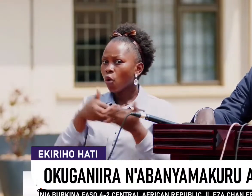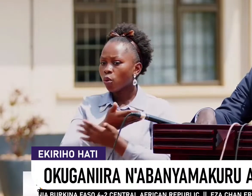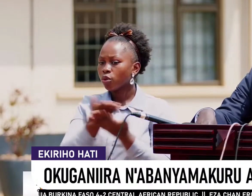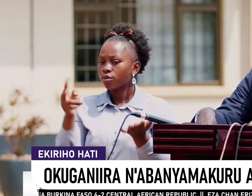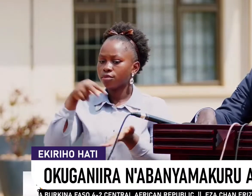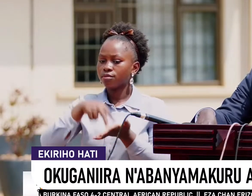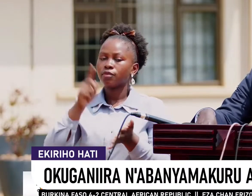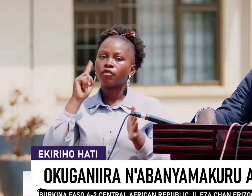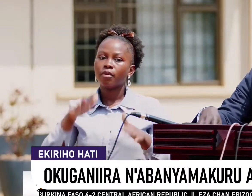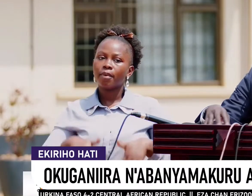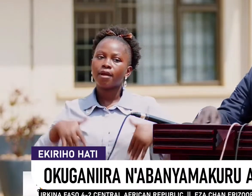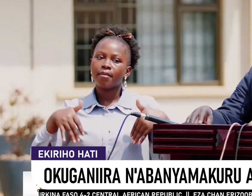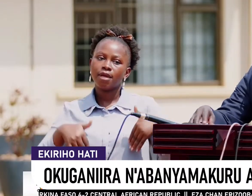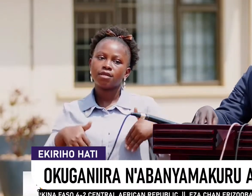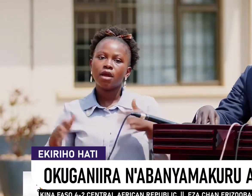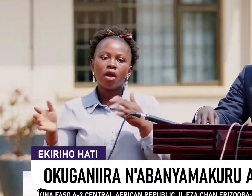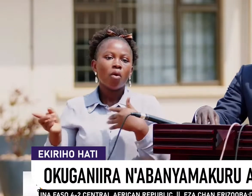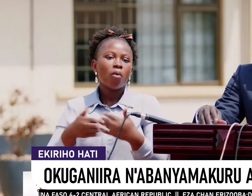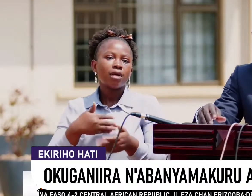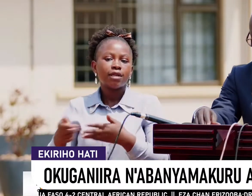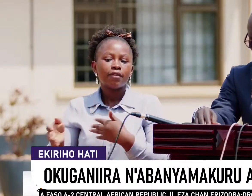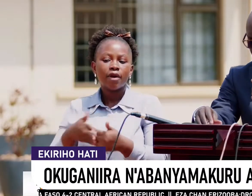for parliament at whatever